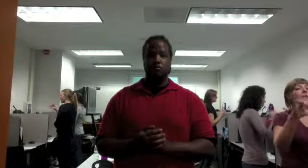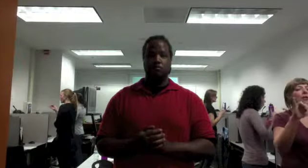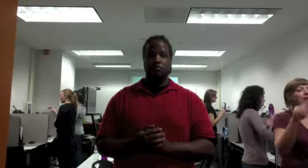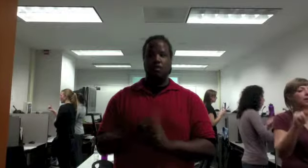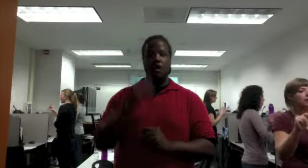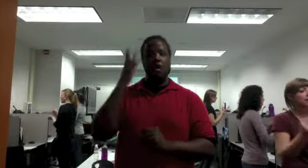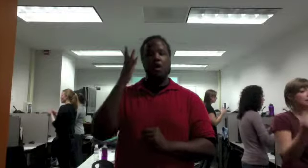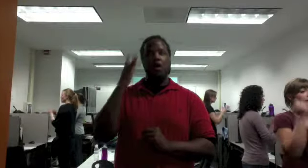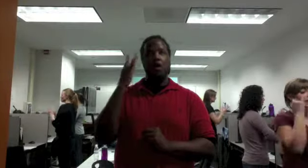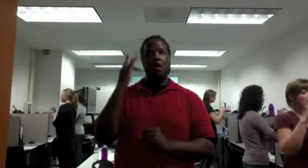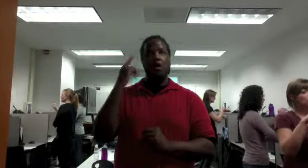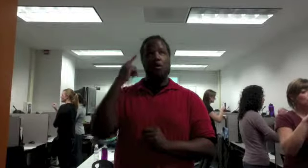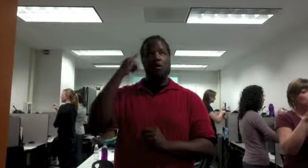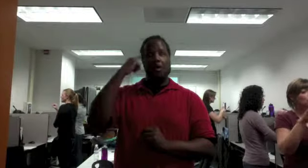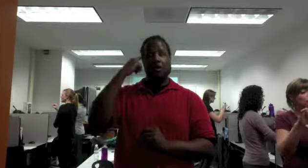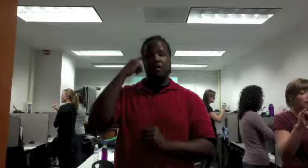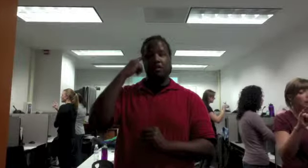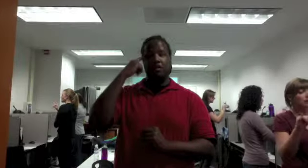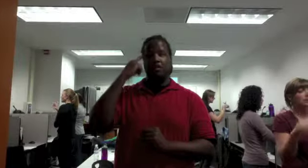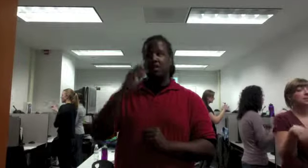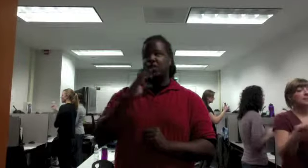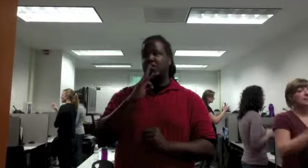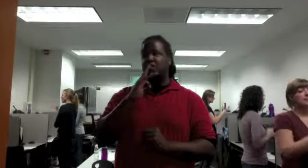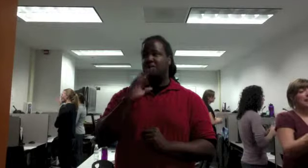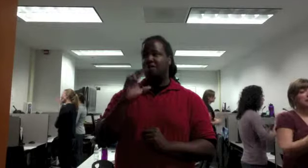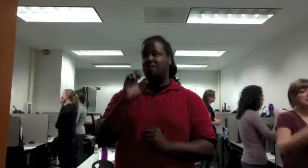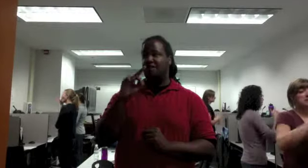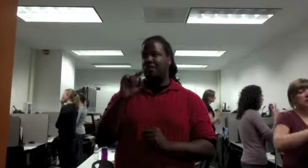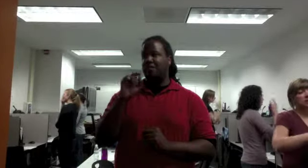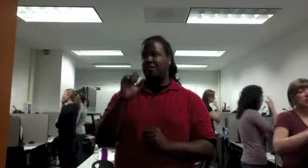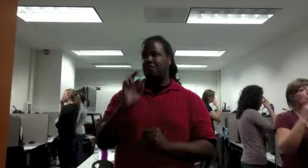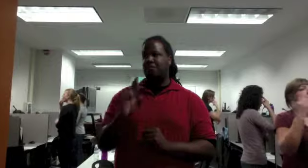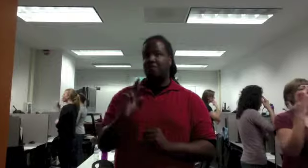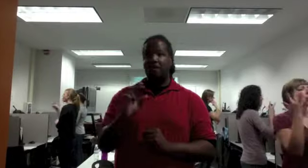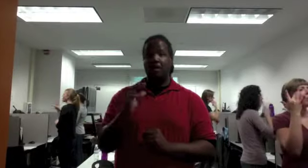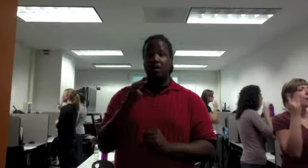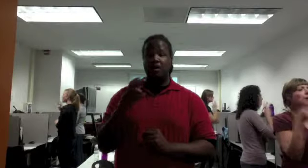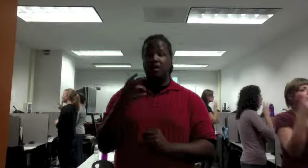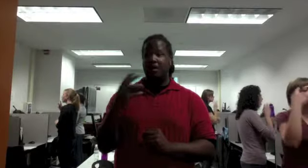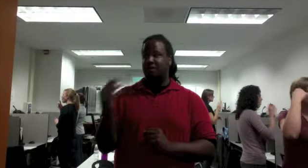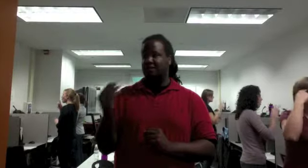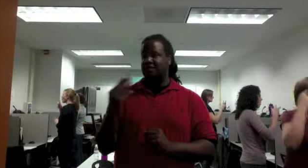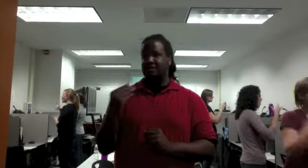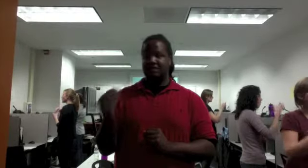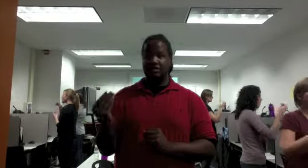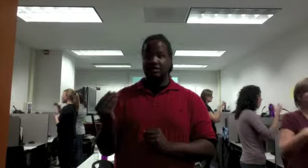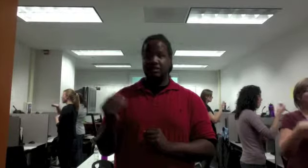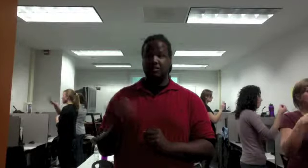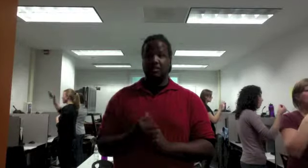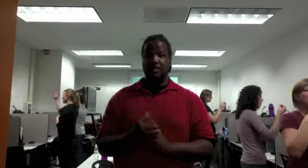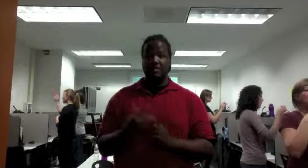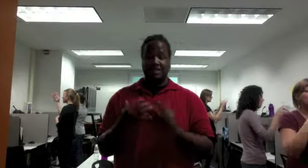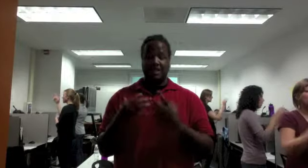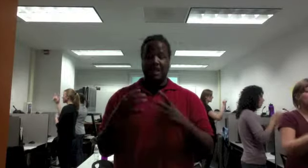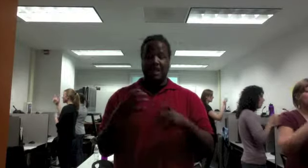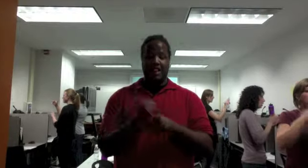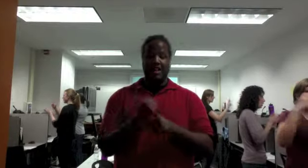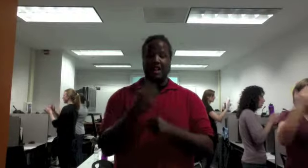into solid. Why do you think that the water vapor in the air is collecting on the outside of the Pepsi?